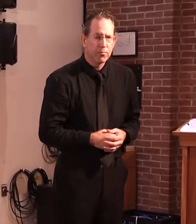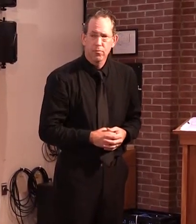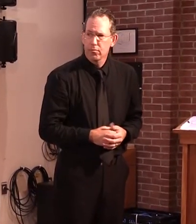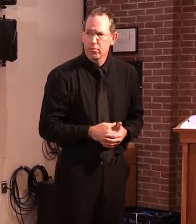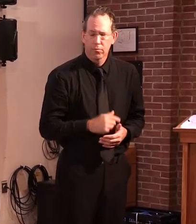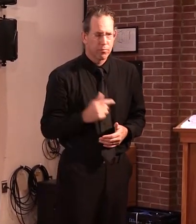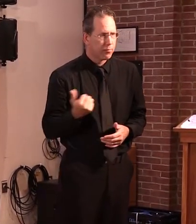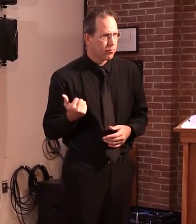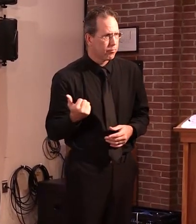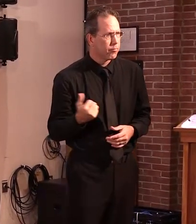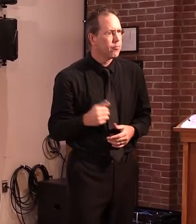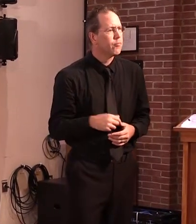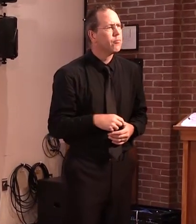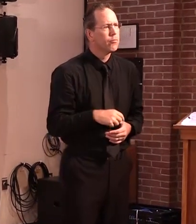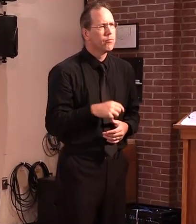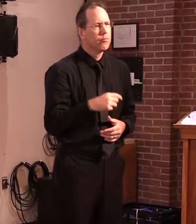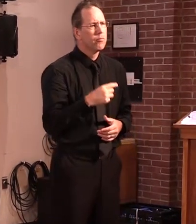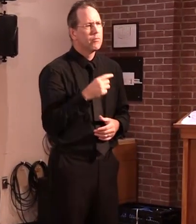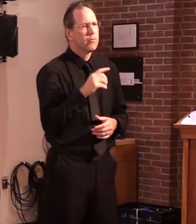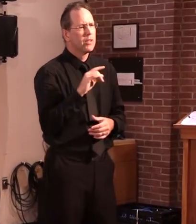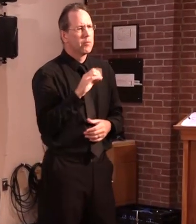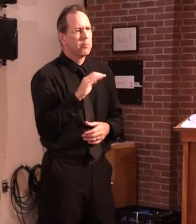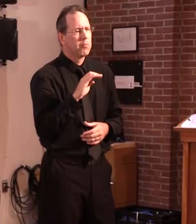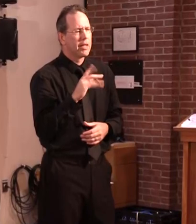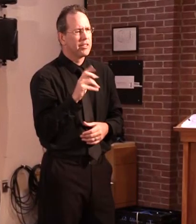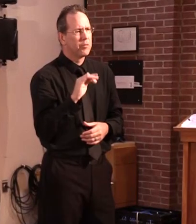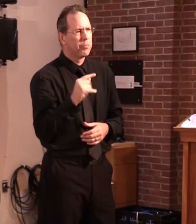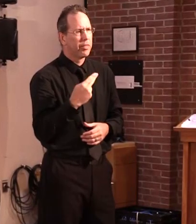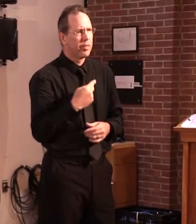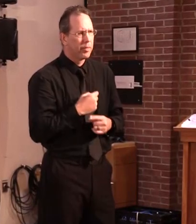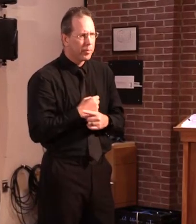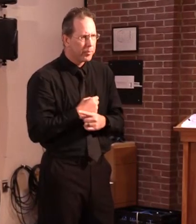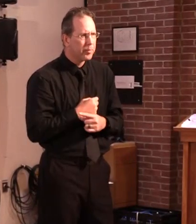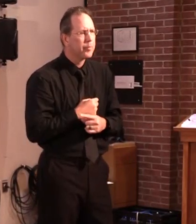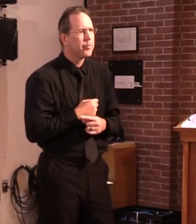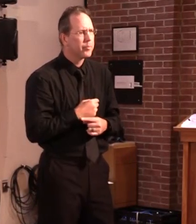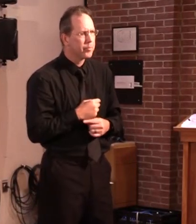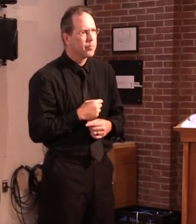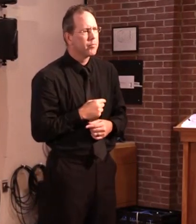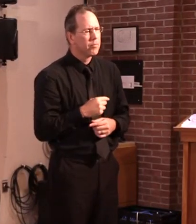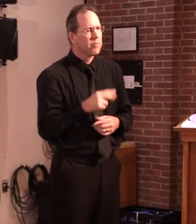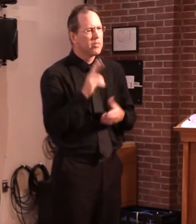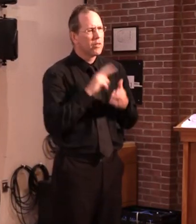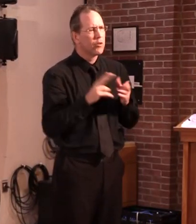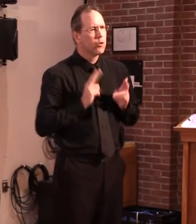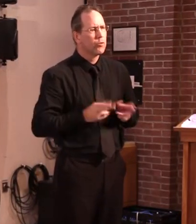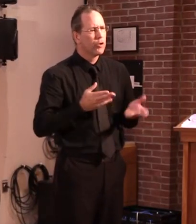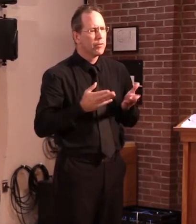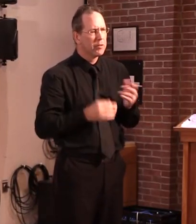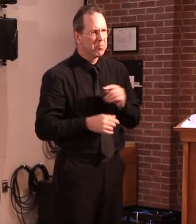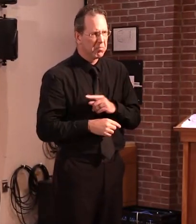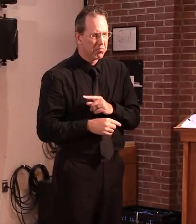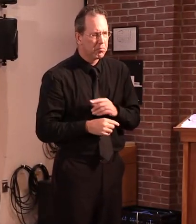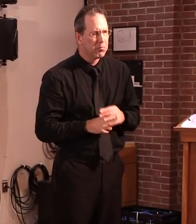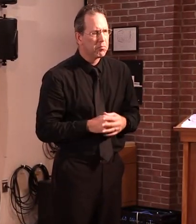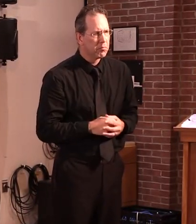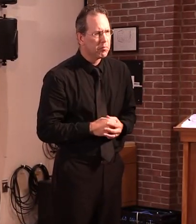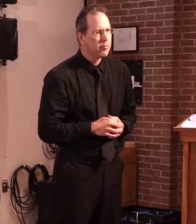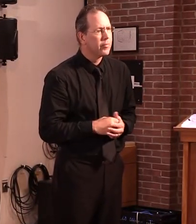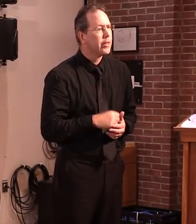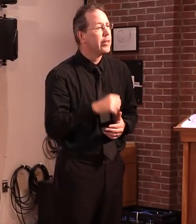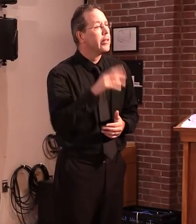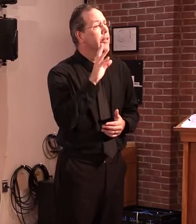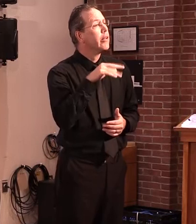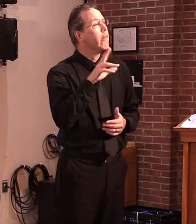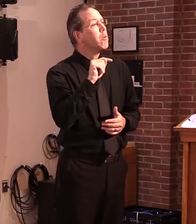Thanks for the question. This is Mike Smith, the Secretary of Human Services. Just so that everyone knows, there is a Vermont Department of